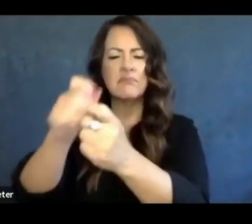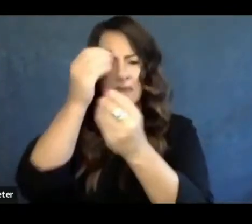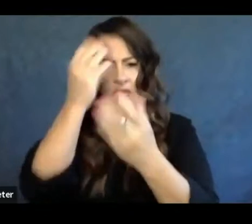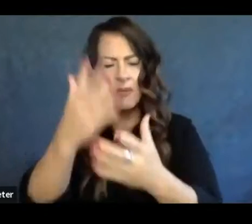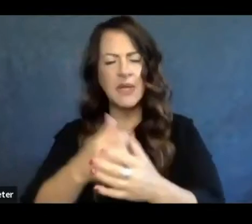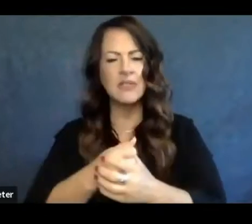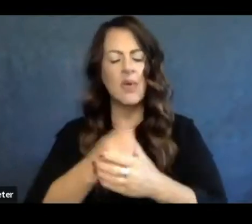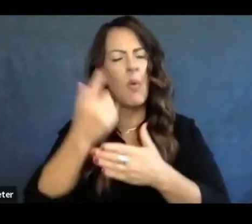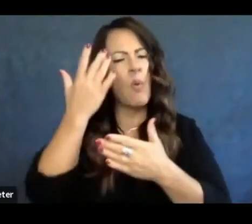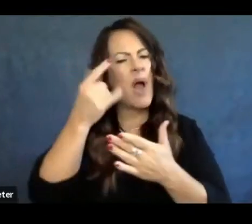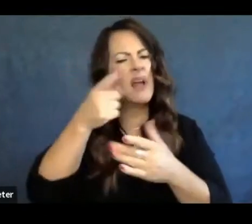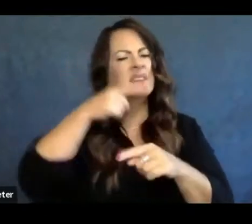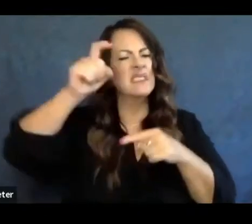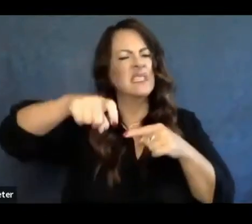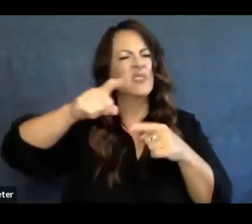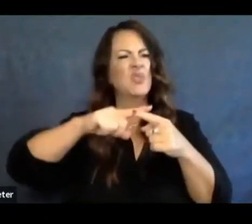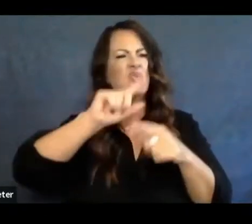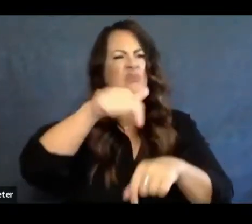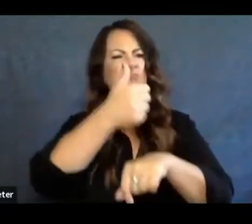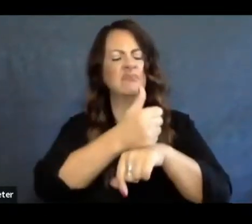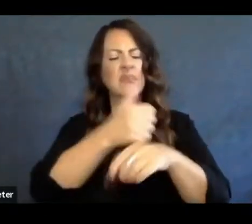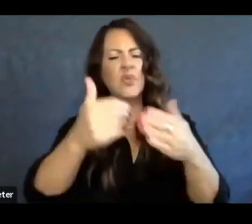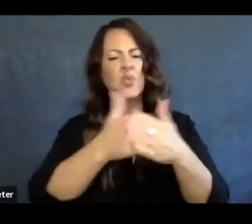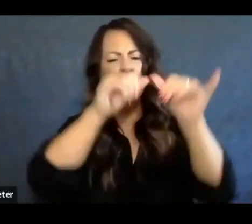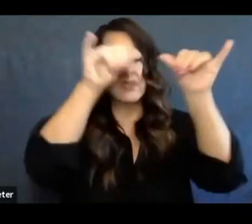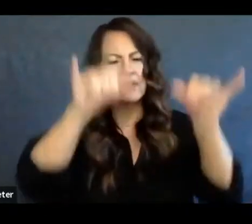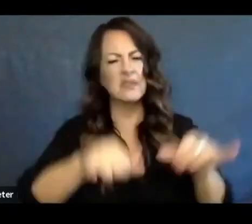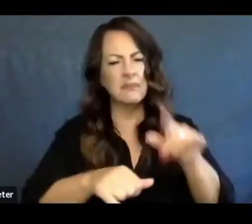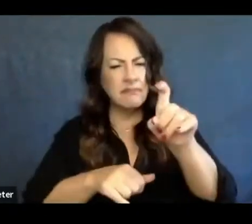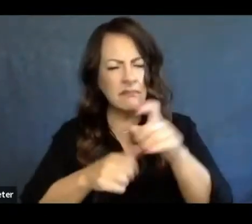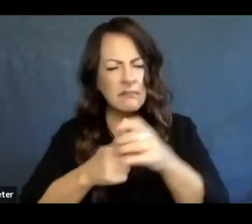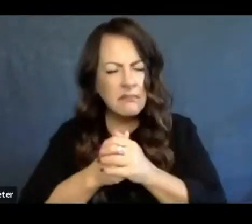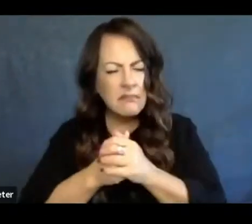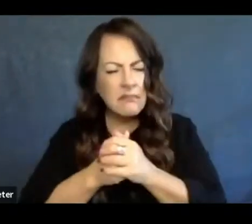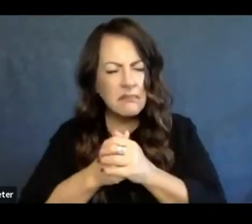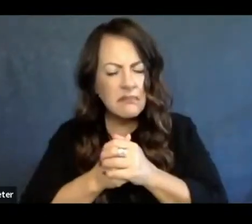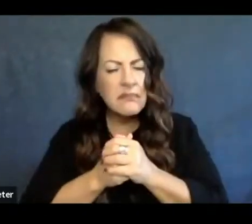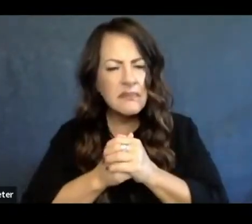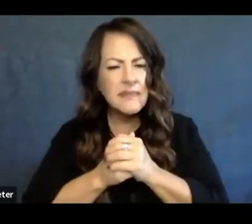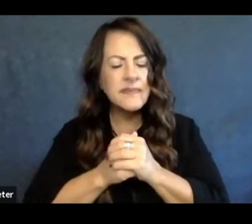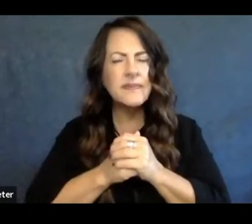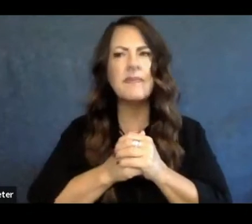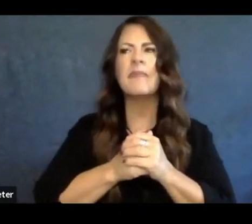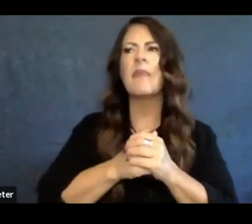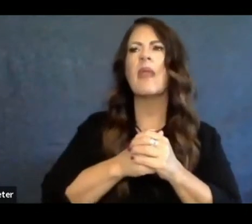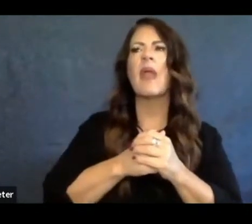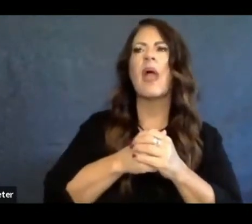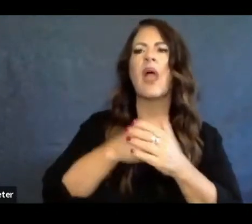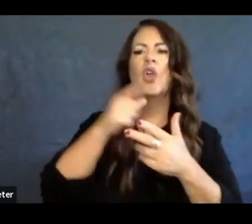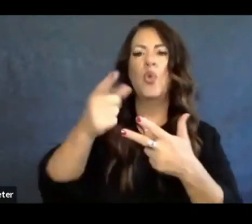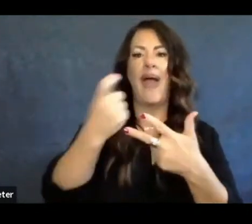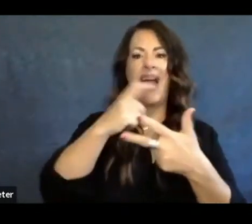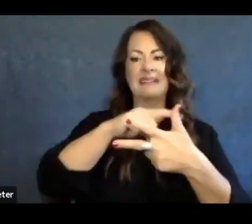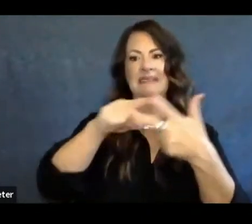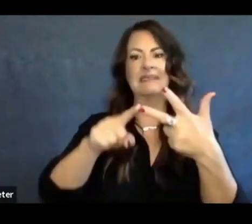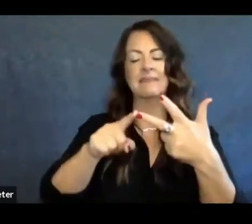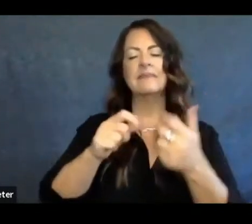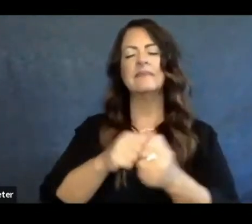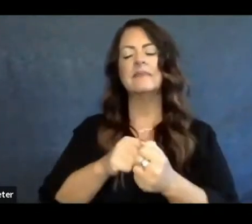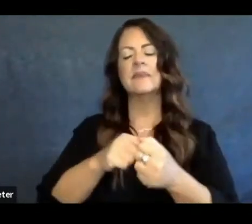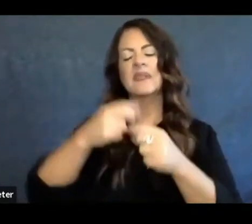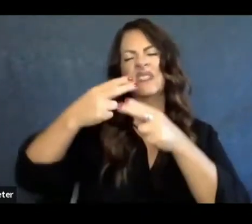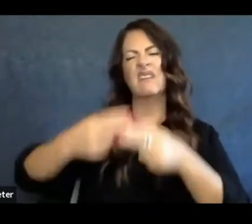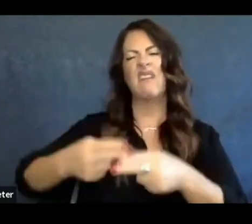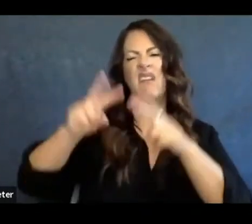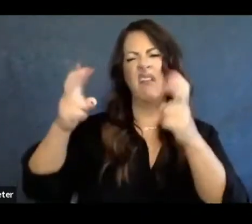new system? So I'll answer your last question first. CalReady